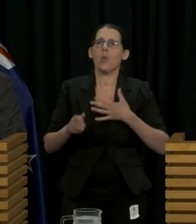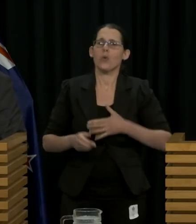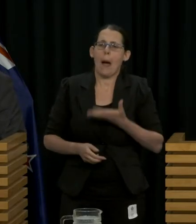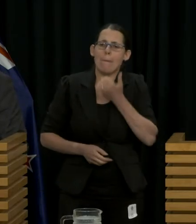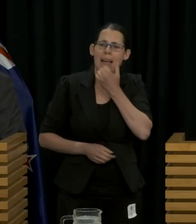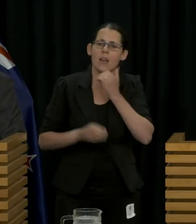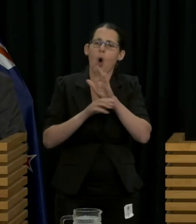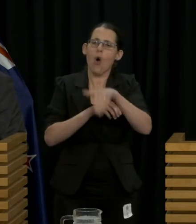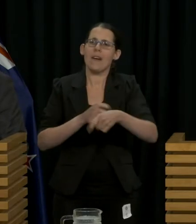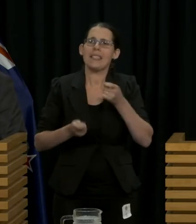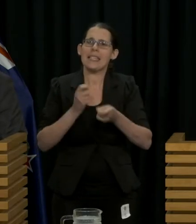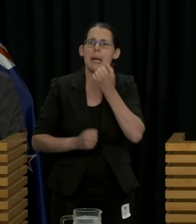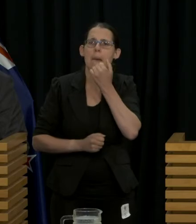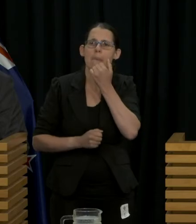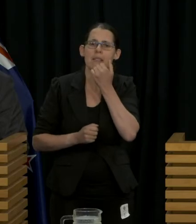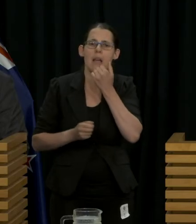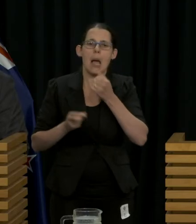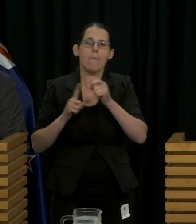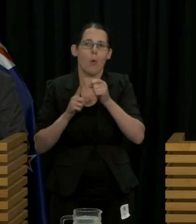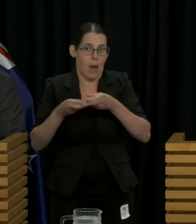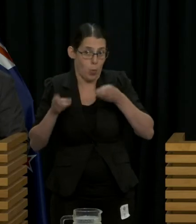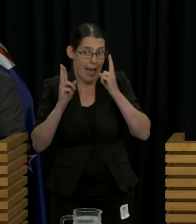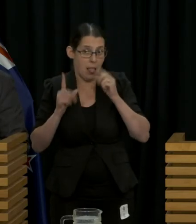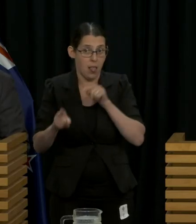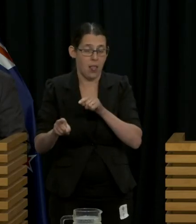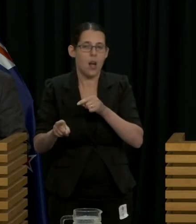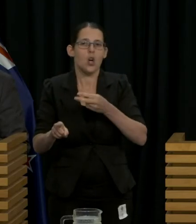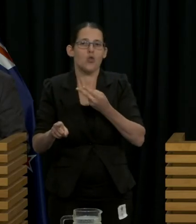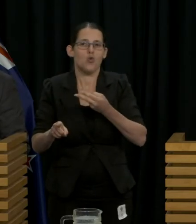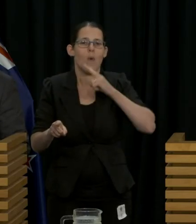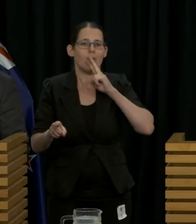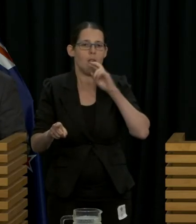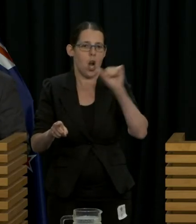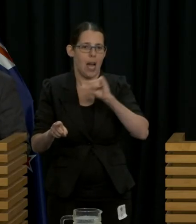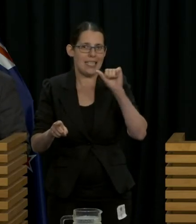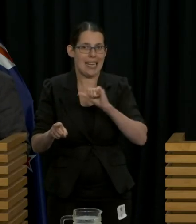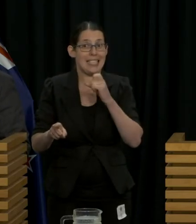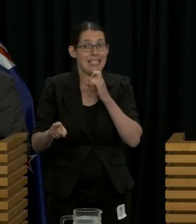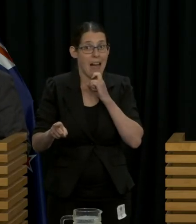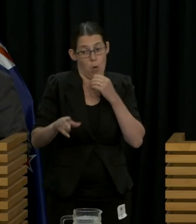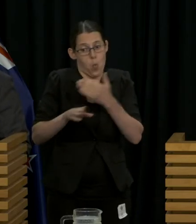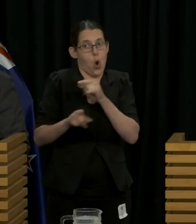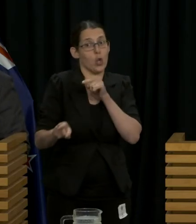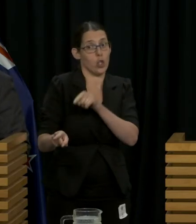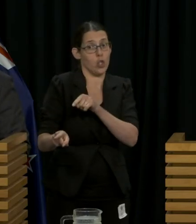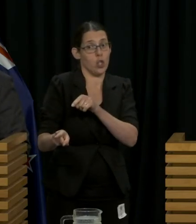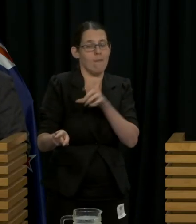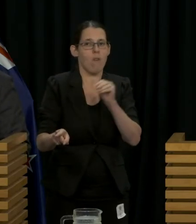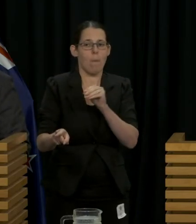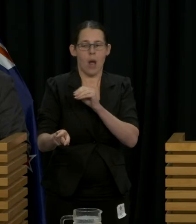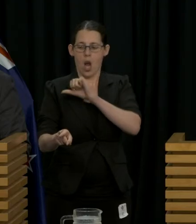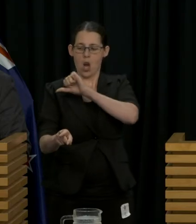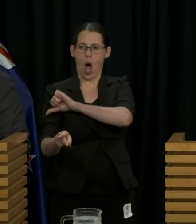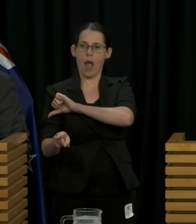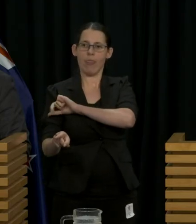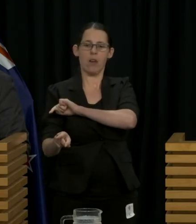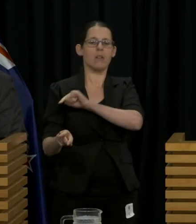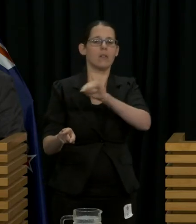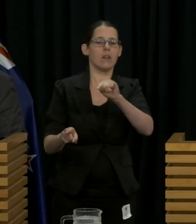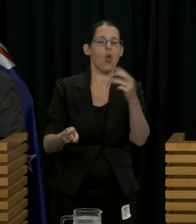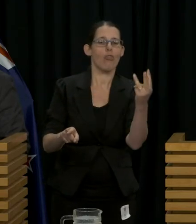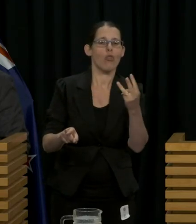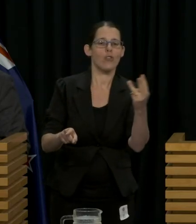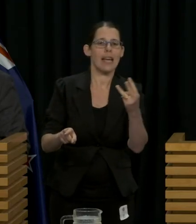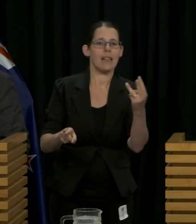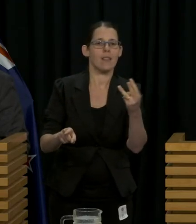numbers at the Pullman Hotel. 219 staff worked at the Pullman Hotel between the 9th and the 13th of February. All